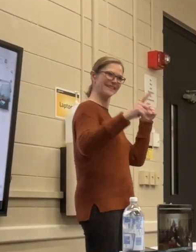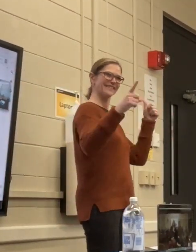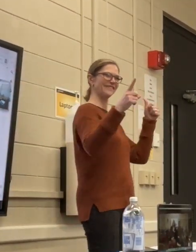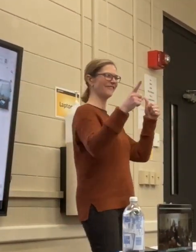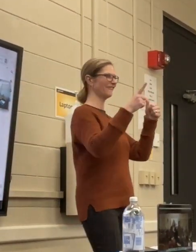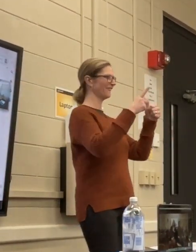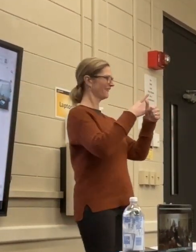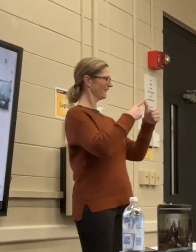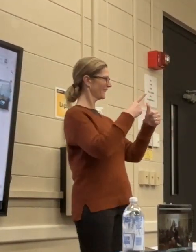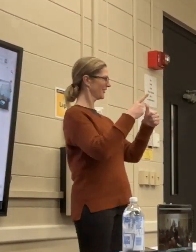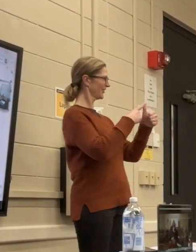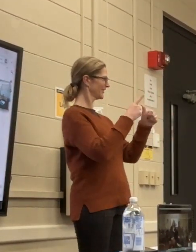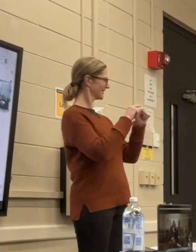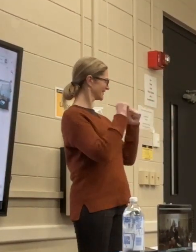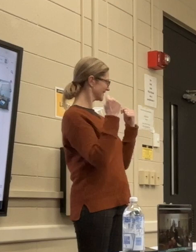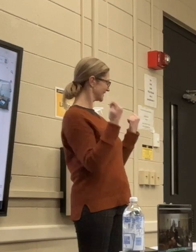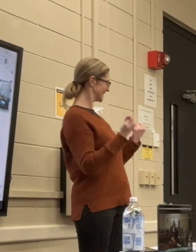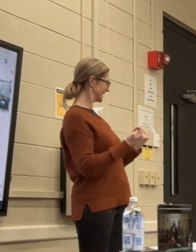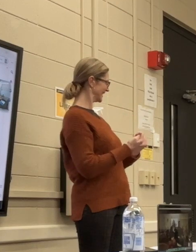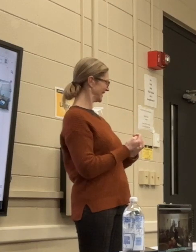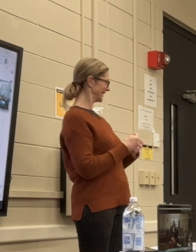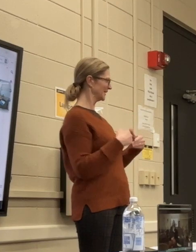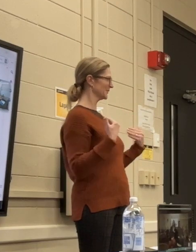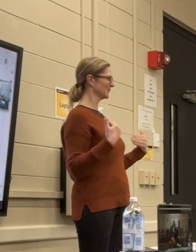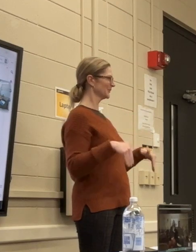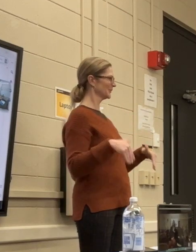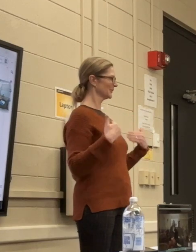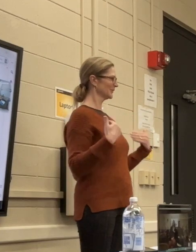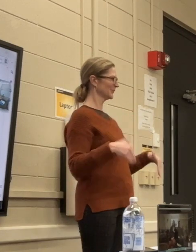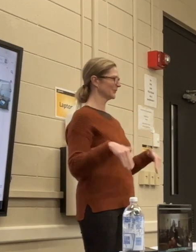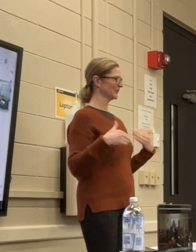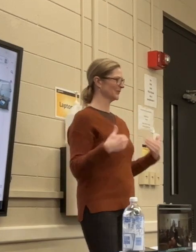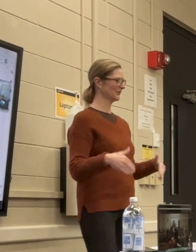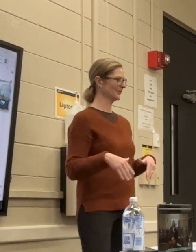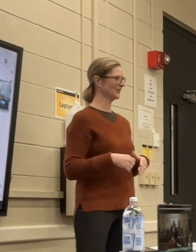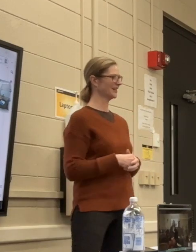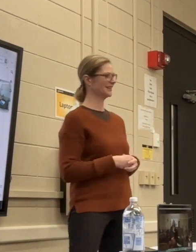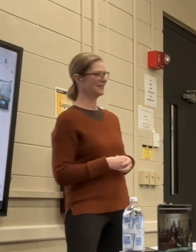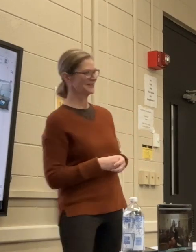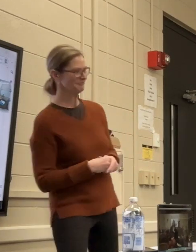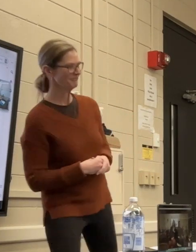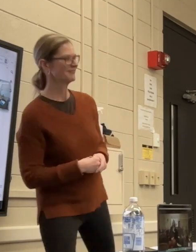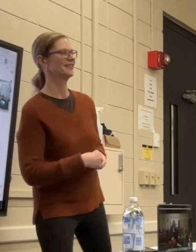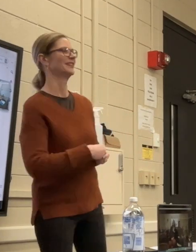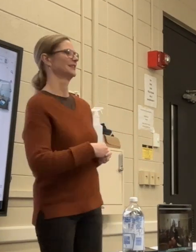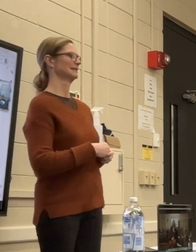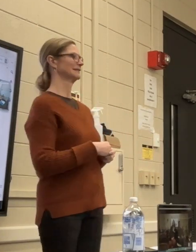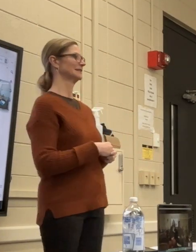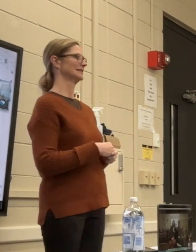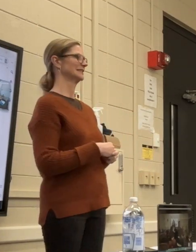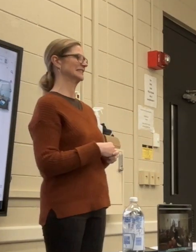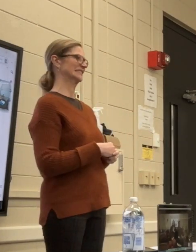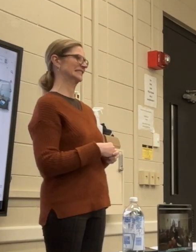we've got our first two interpreters teaming today. It's very exciting. Uh-oh.